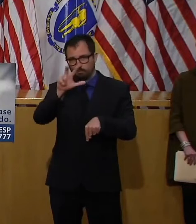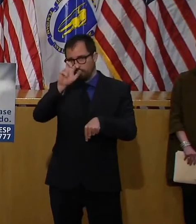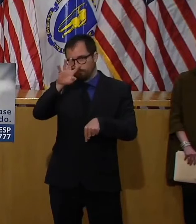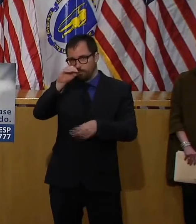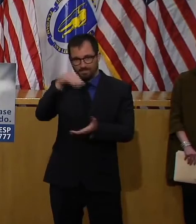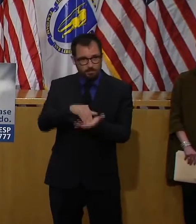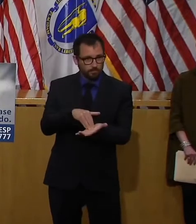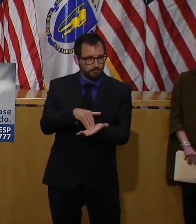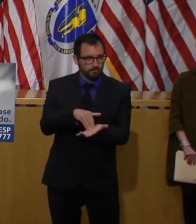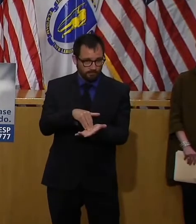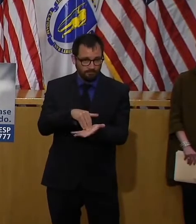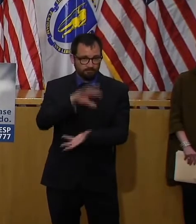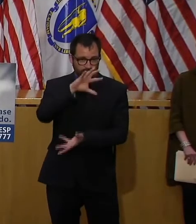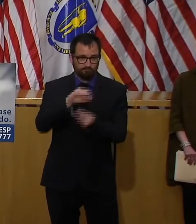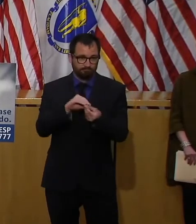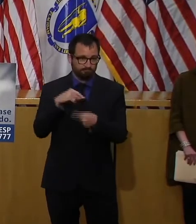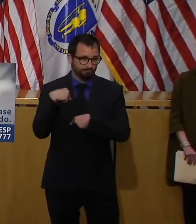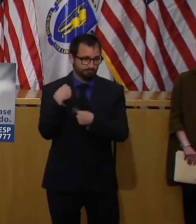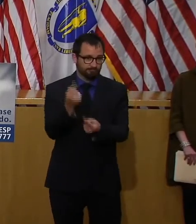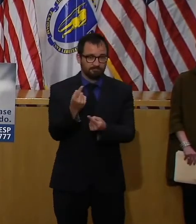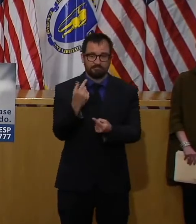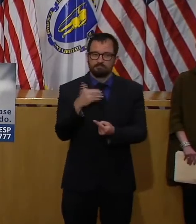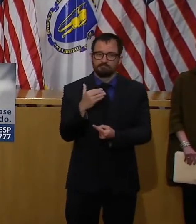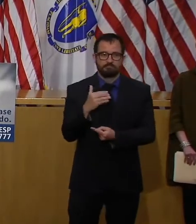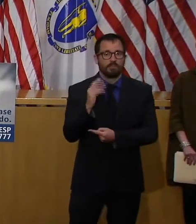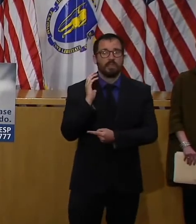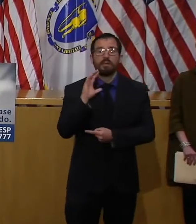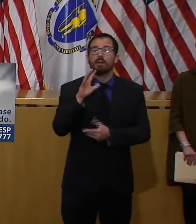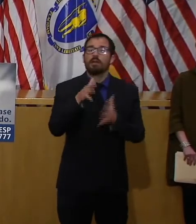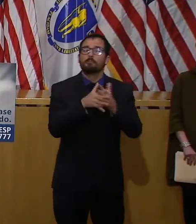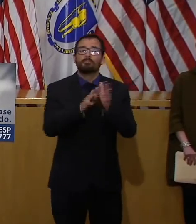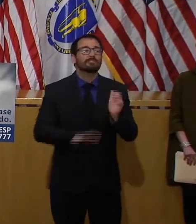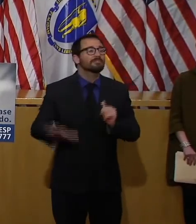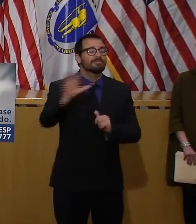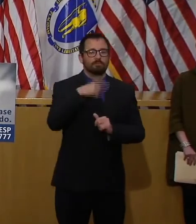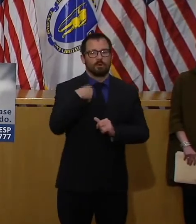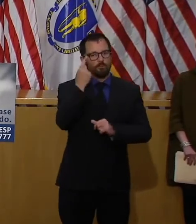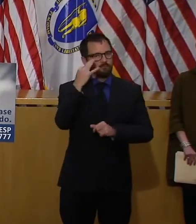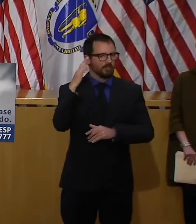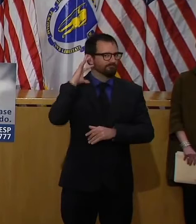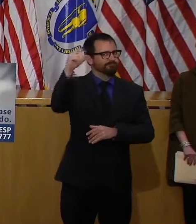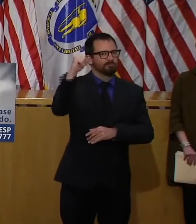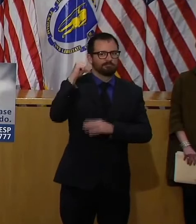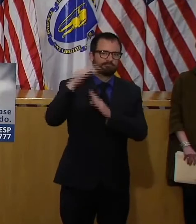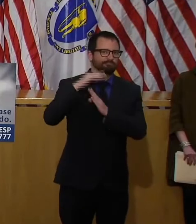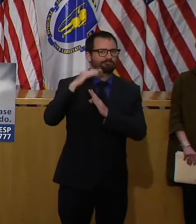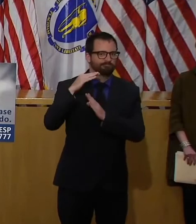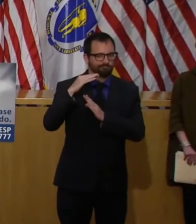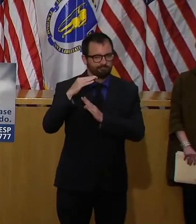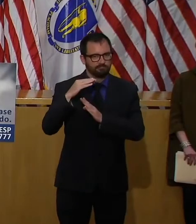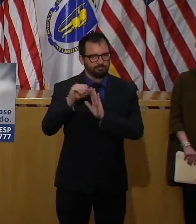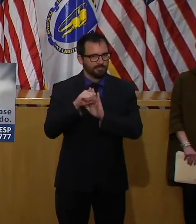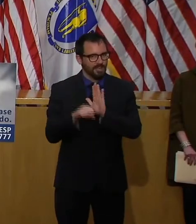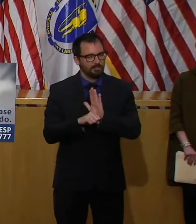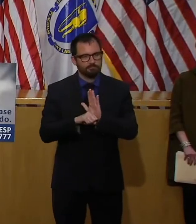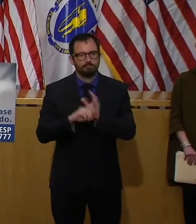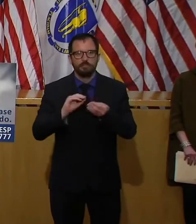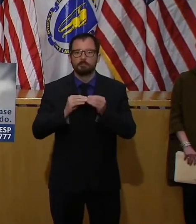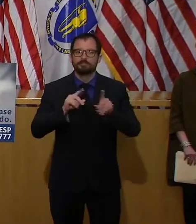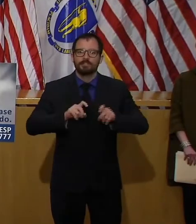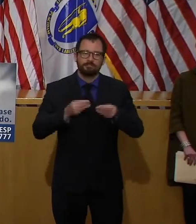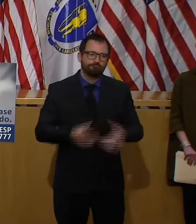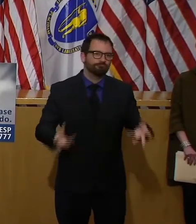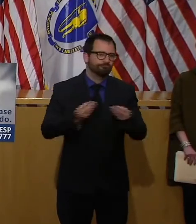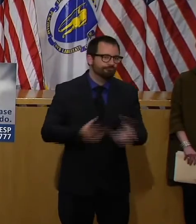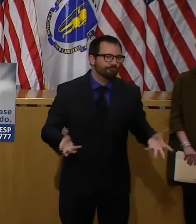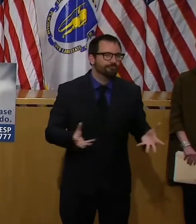states here in the U.S. The positive test rate for this particular batch of tests was 28%. Now, over